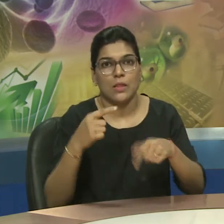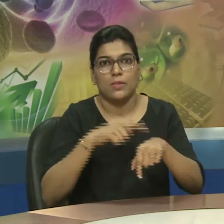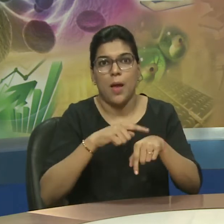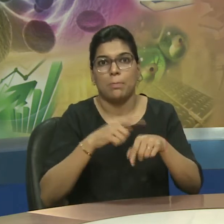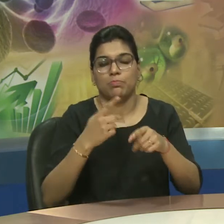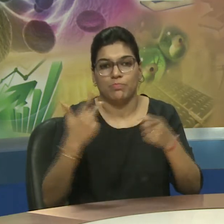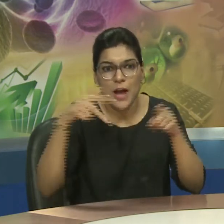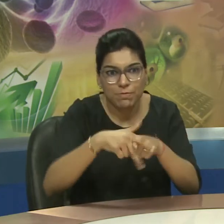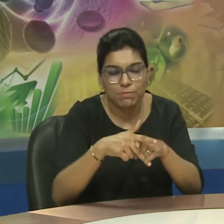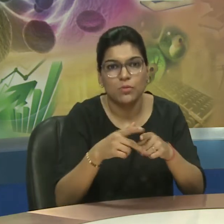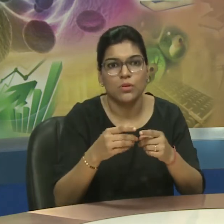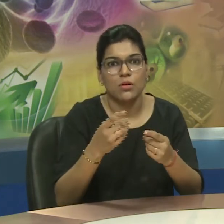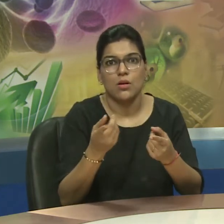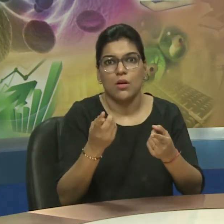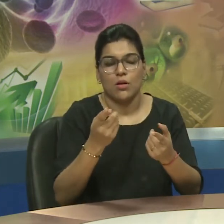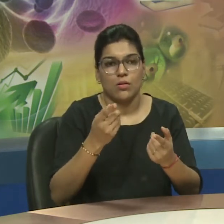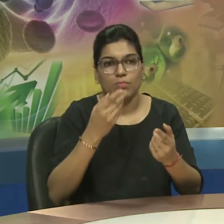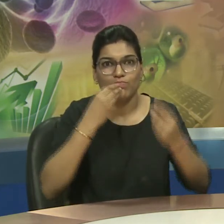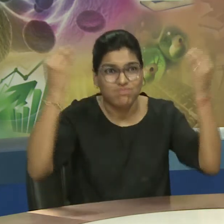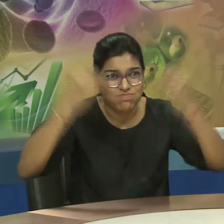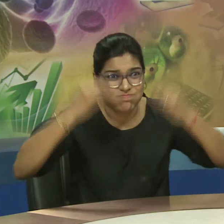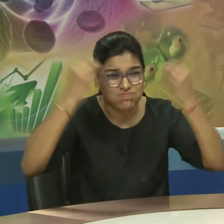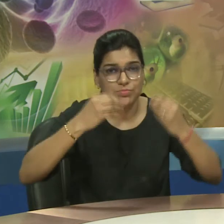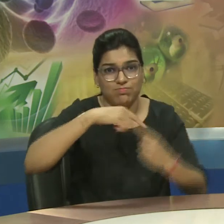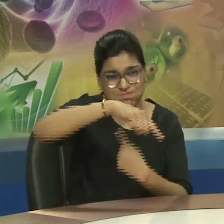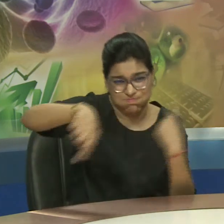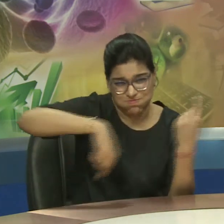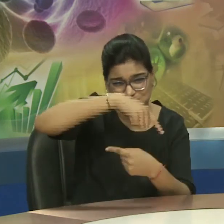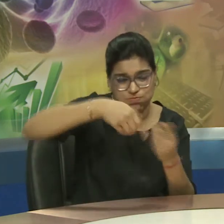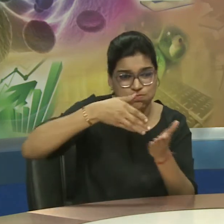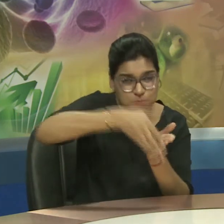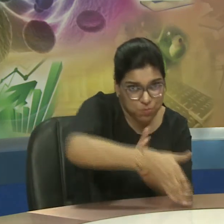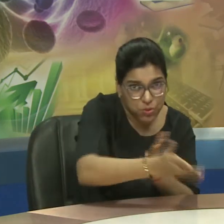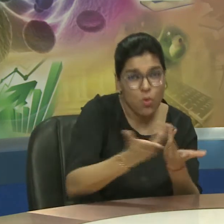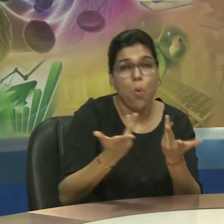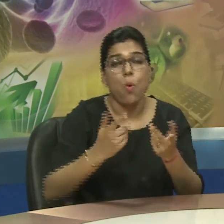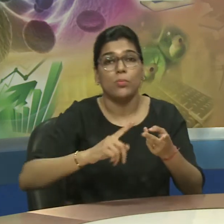This is intended for a particular voyage